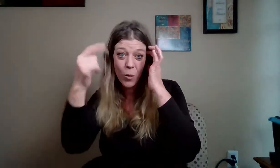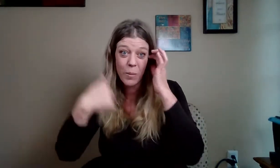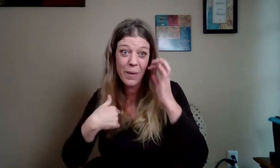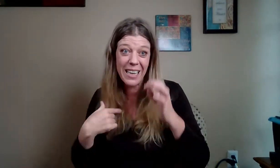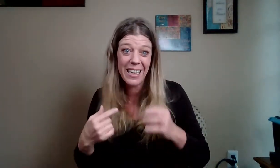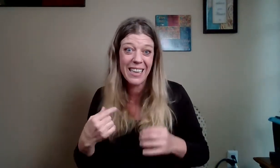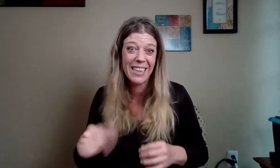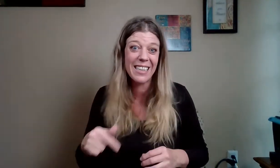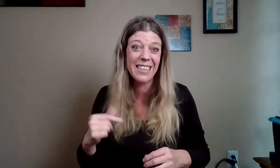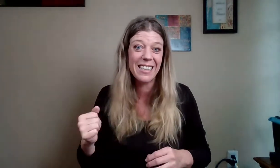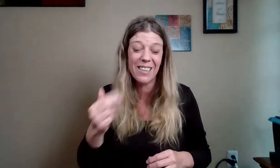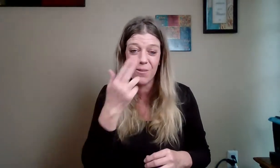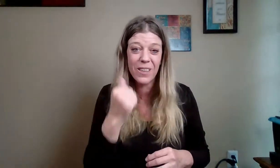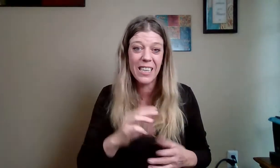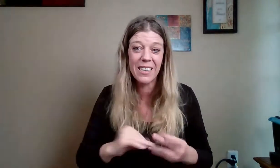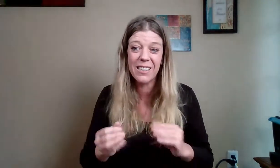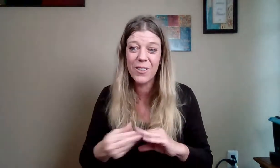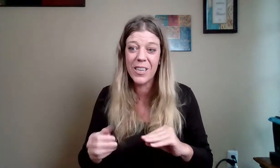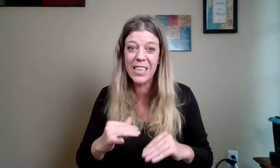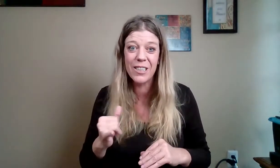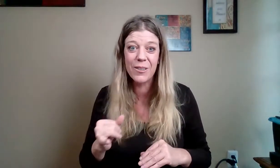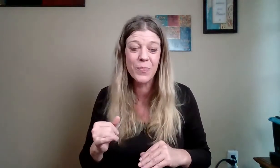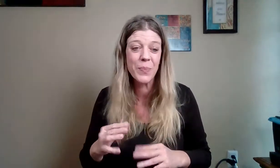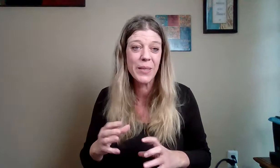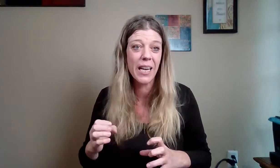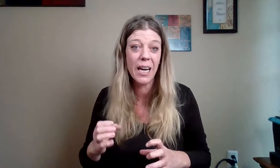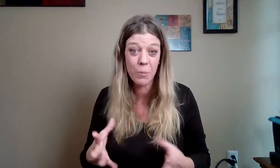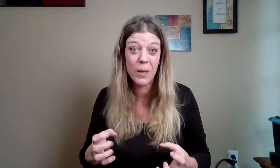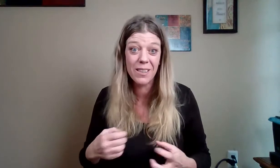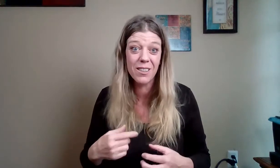For me, this is a funny story too that I want to